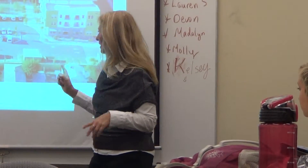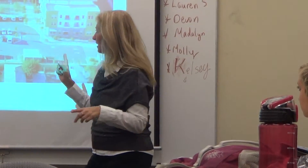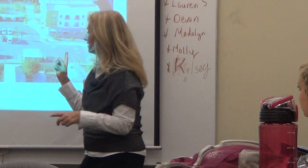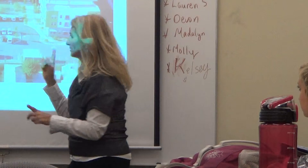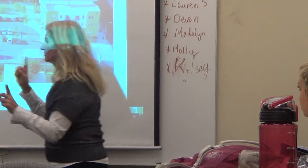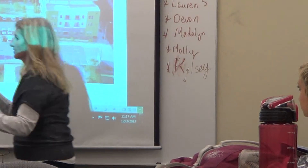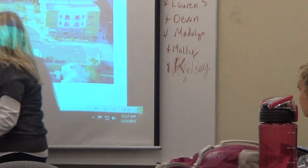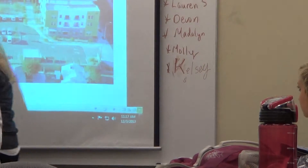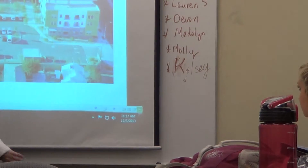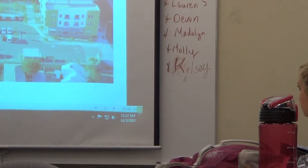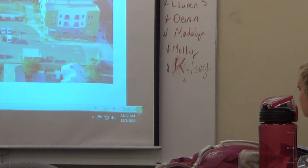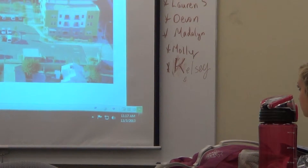This is the north door.